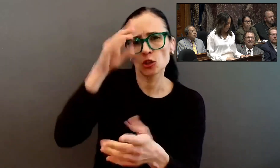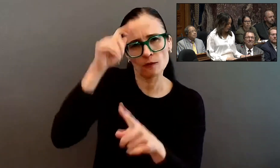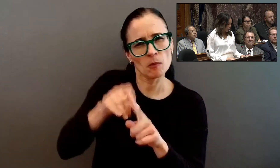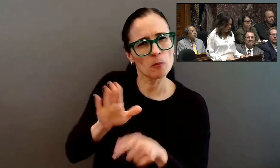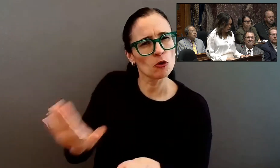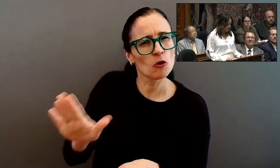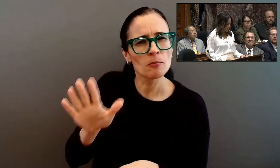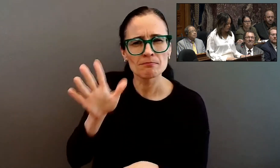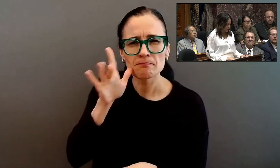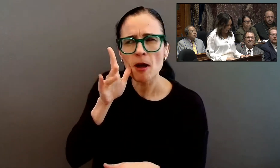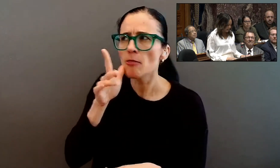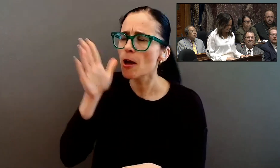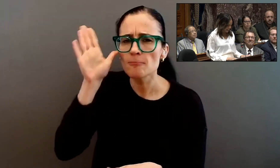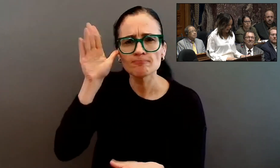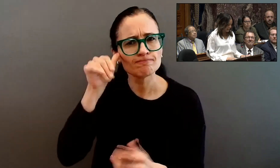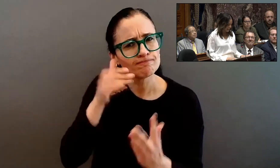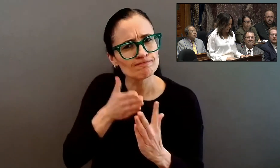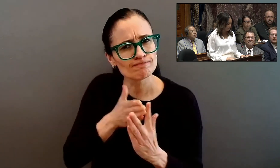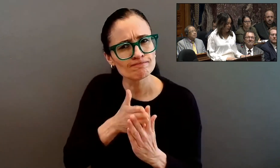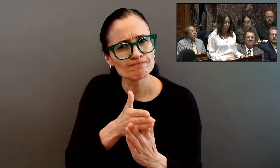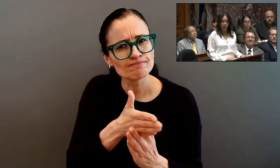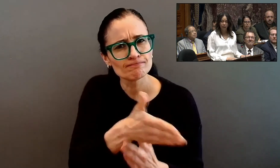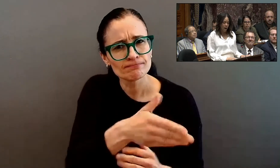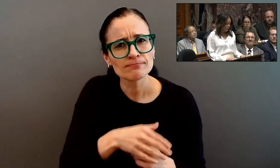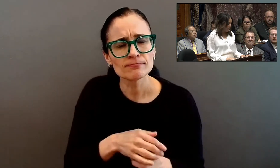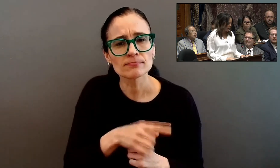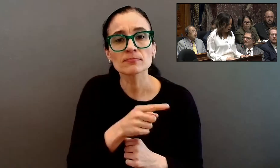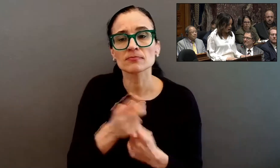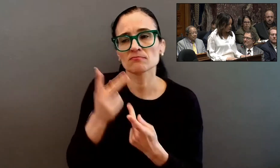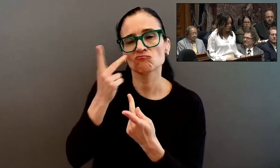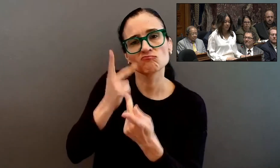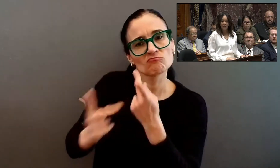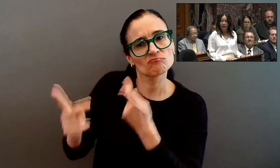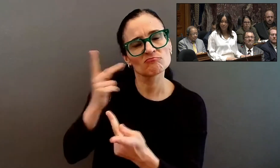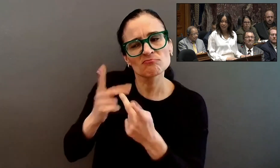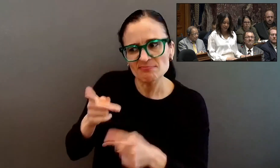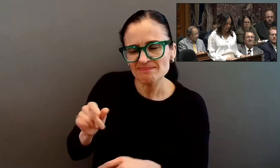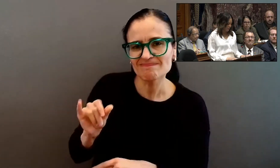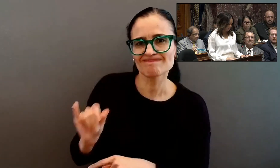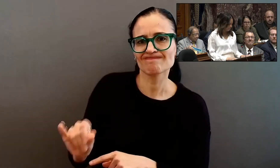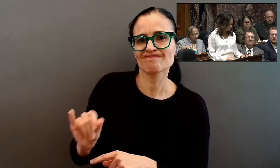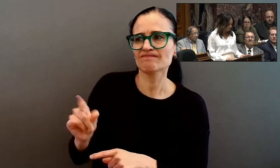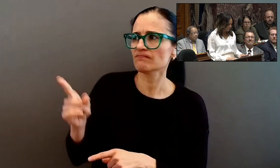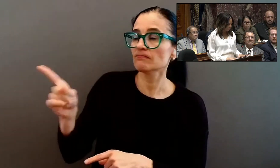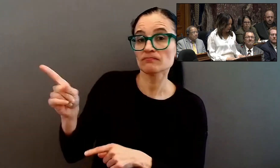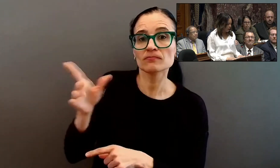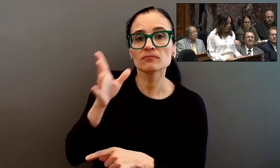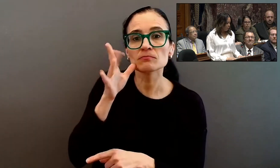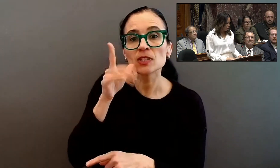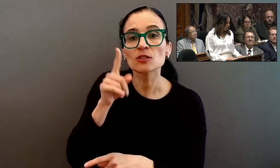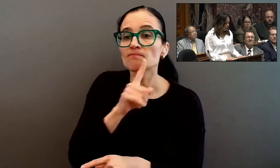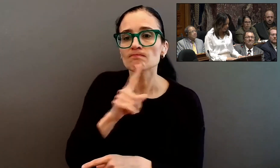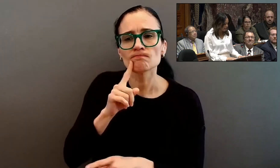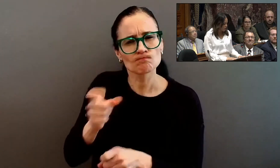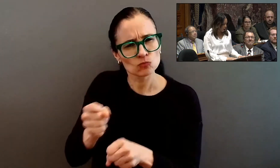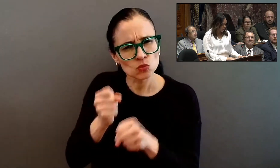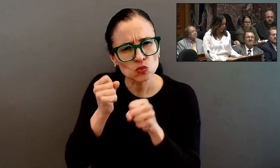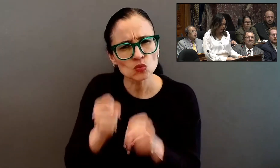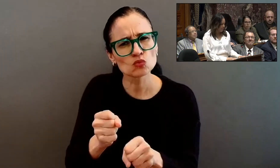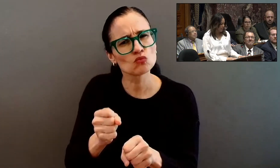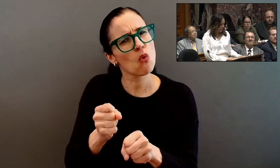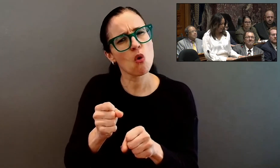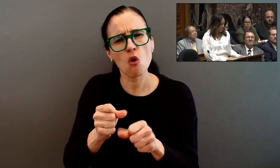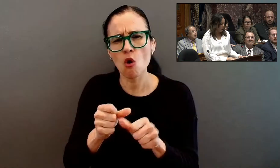saw up close the strength it takes to keep going when the odds are stacked against you. When Charlene's